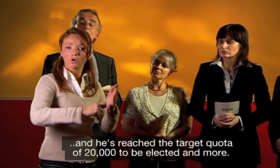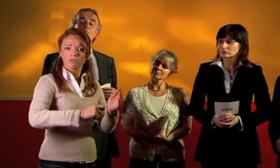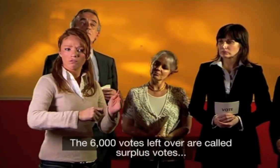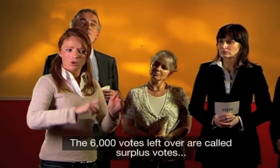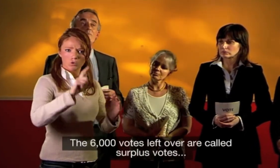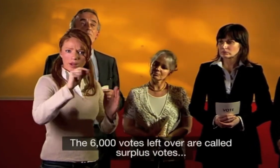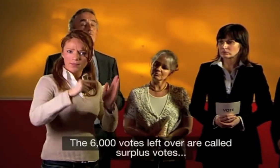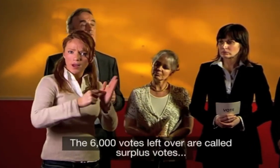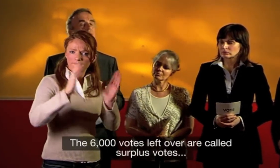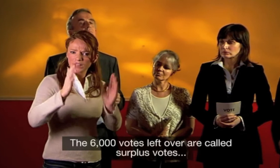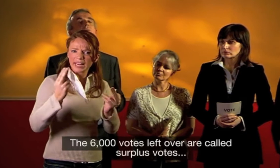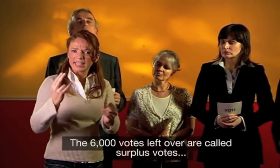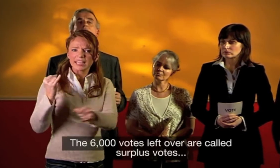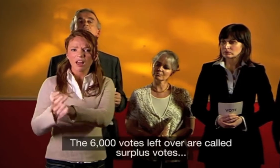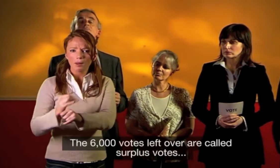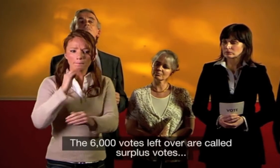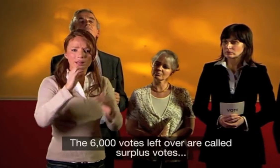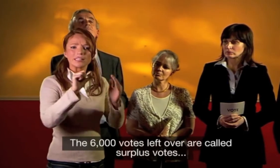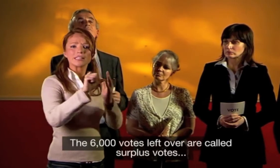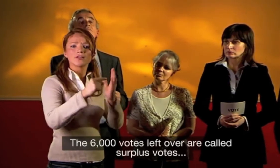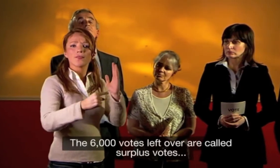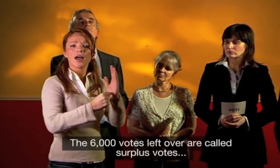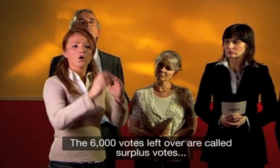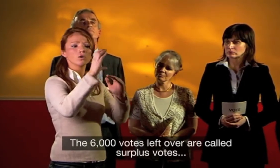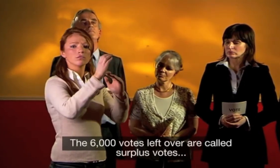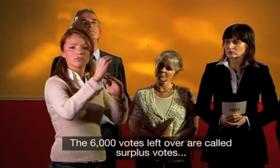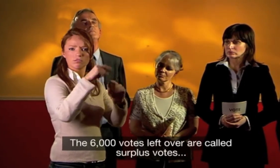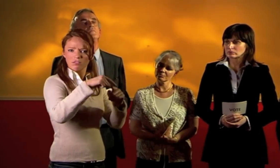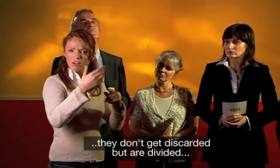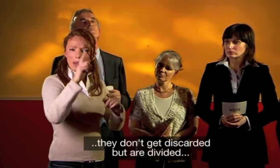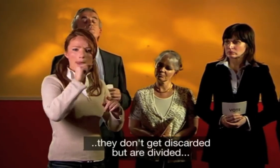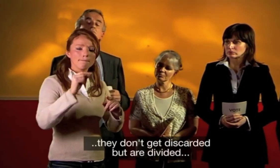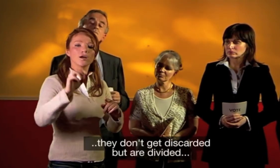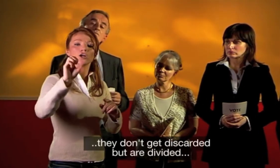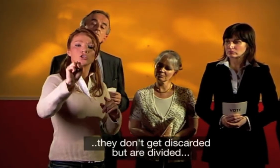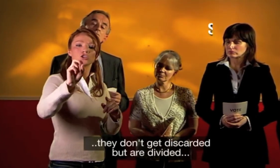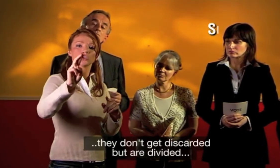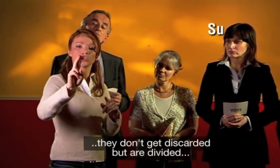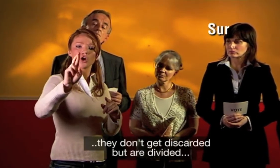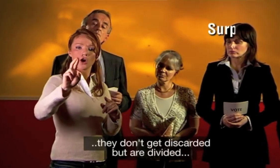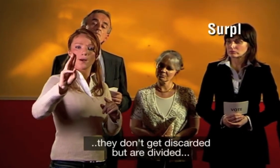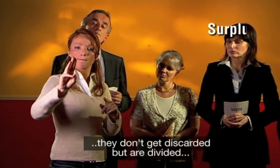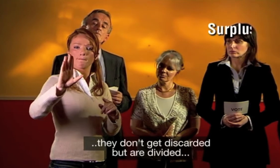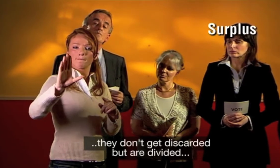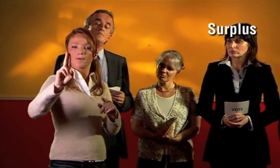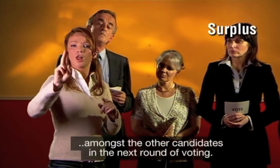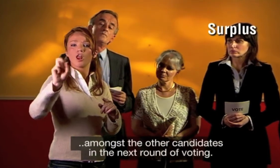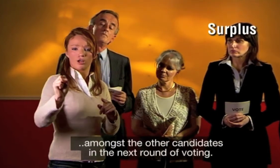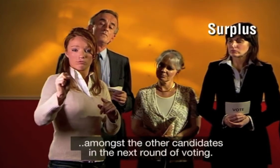The 6,000 votes left over are called surplus votes. They don't get discarded, but are divided amongst the other candidates